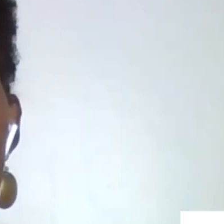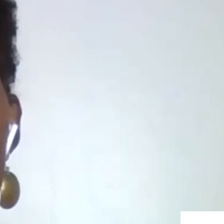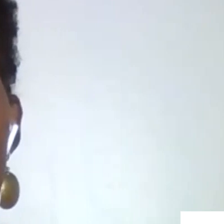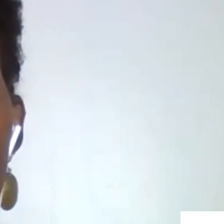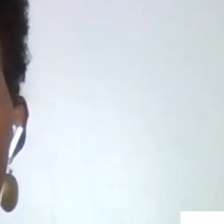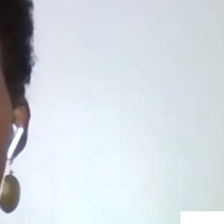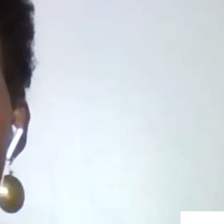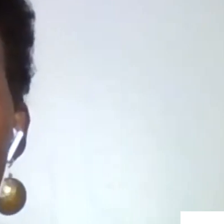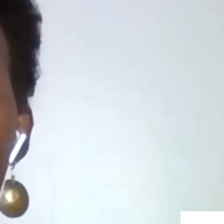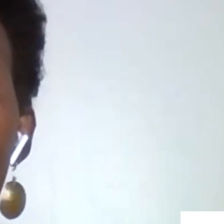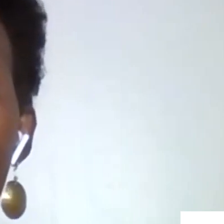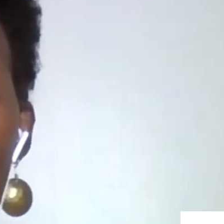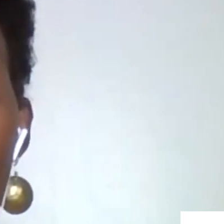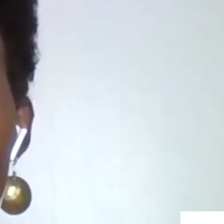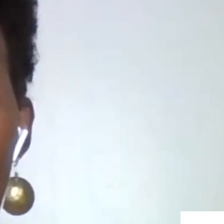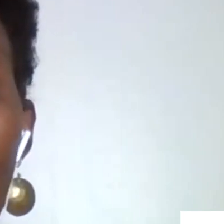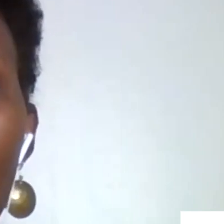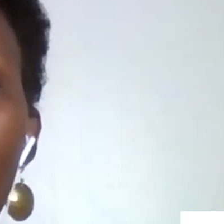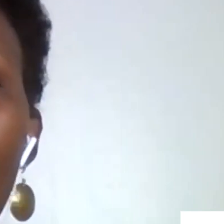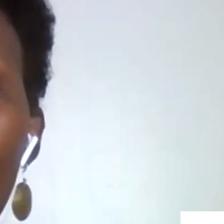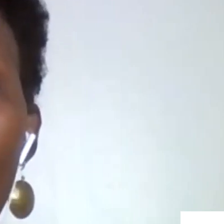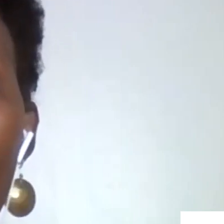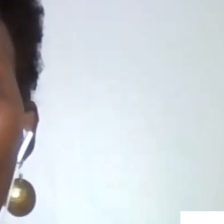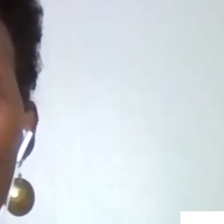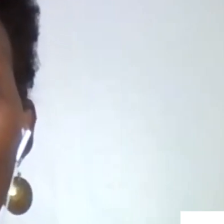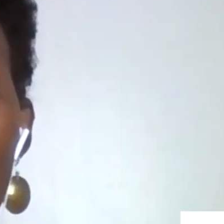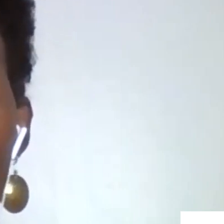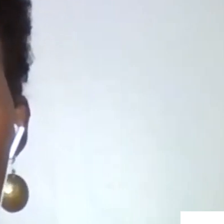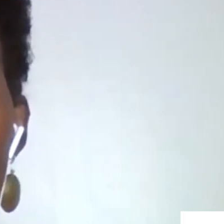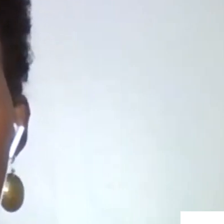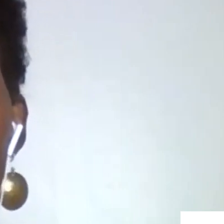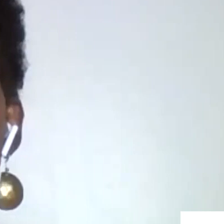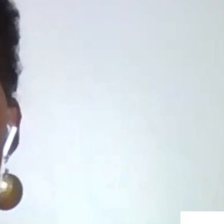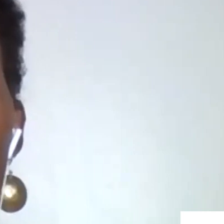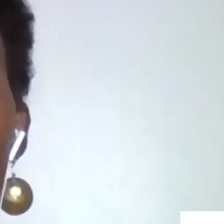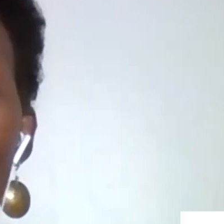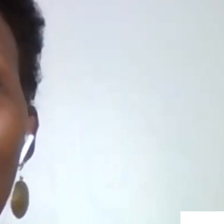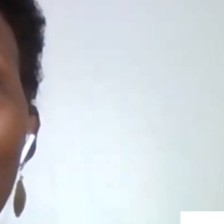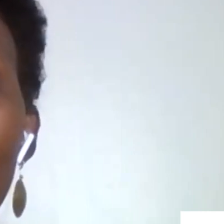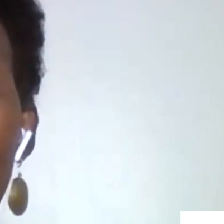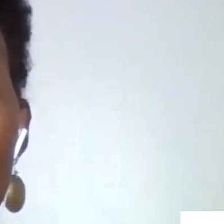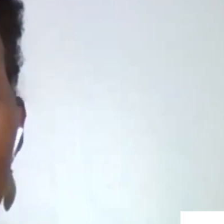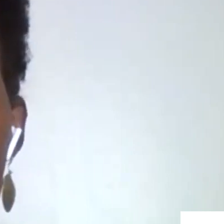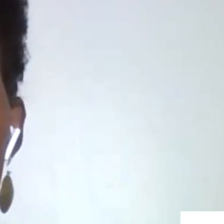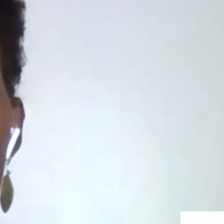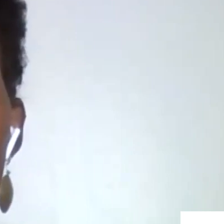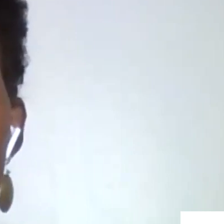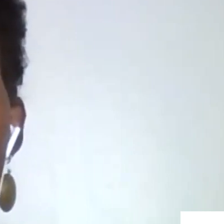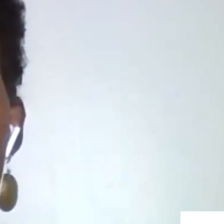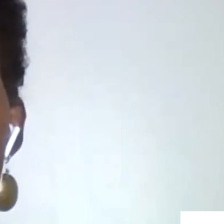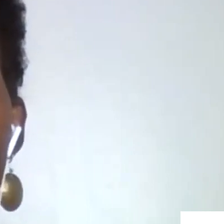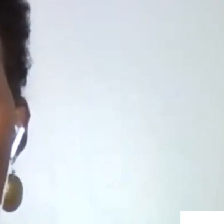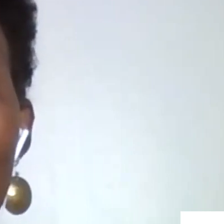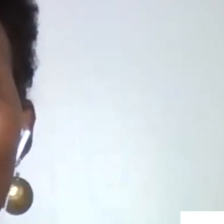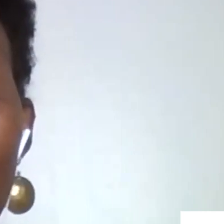property management services. So if you have a flat somewhere, or you want to put up a building, or even you have just